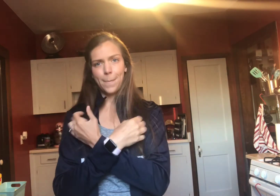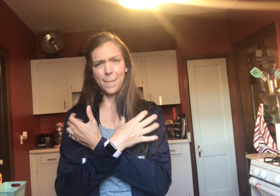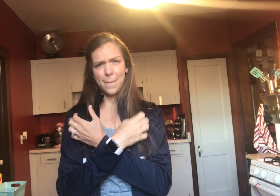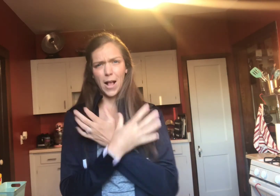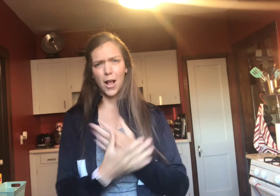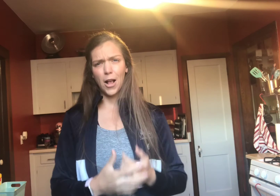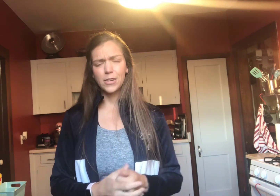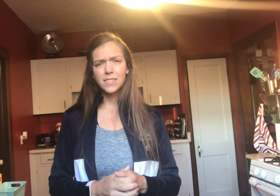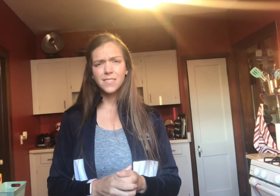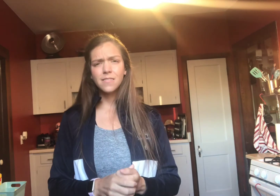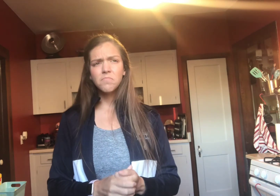bears that we read about before?